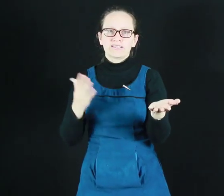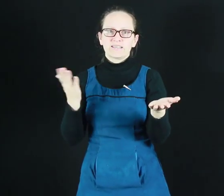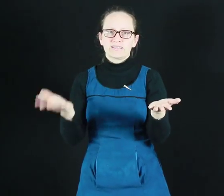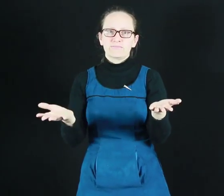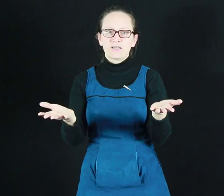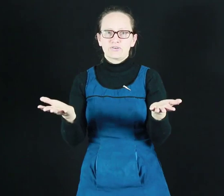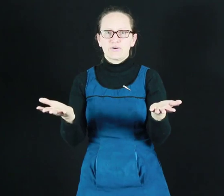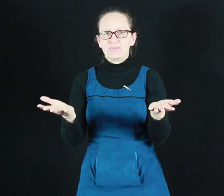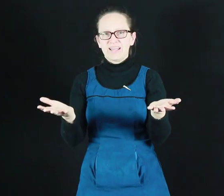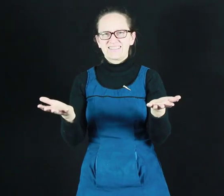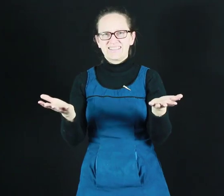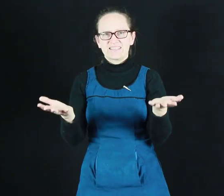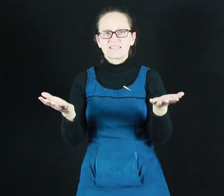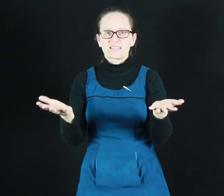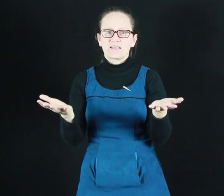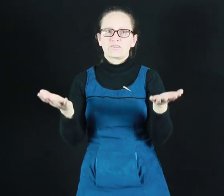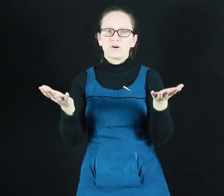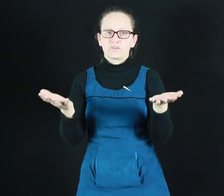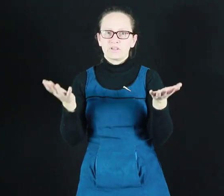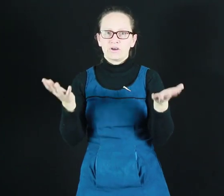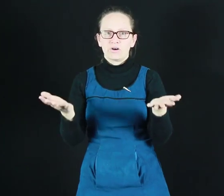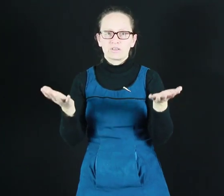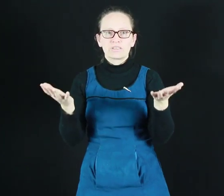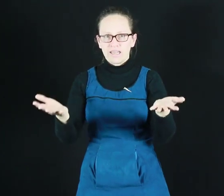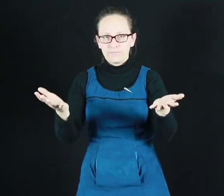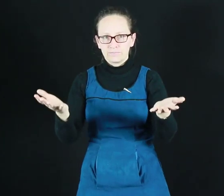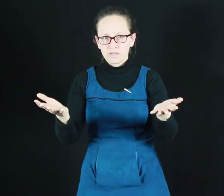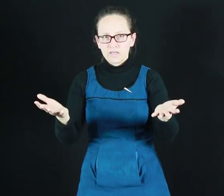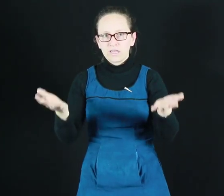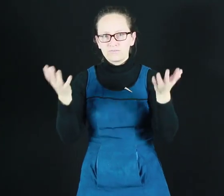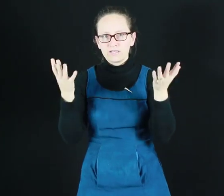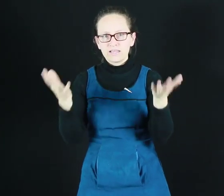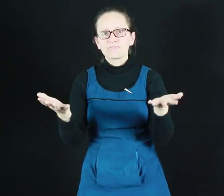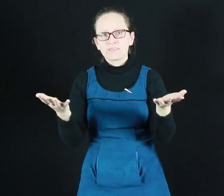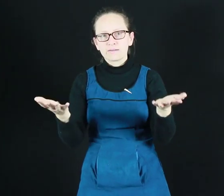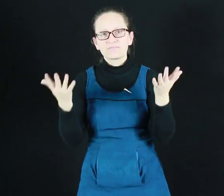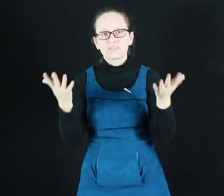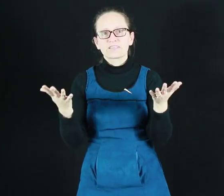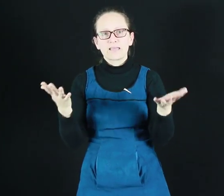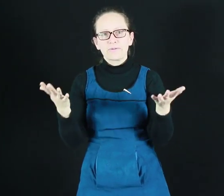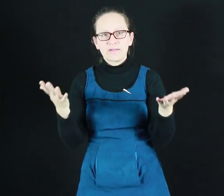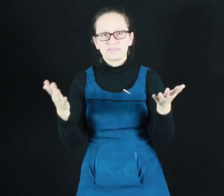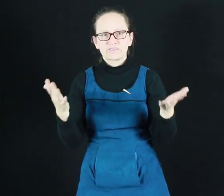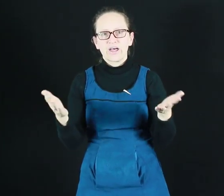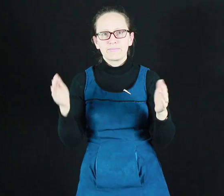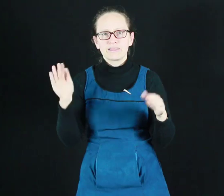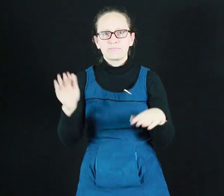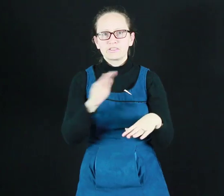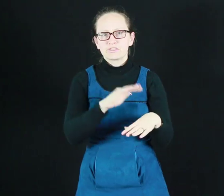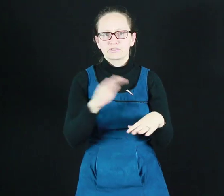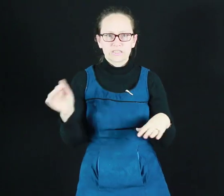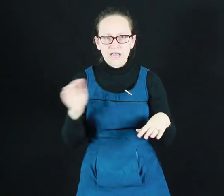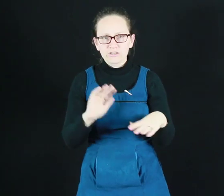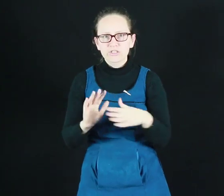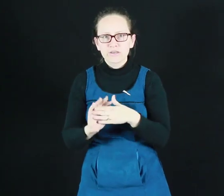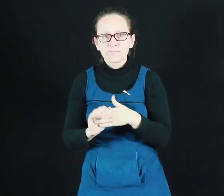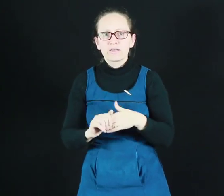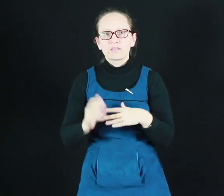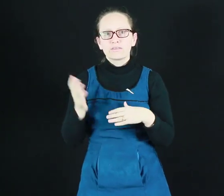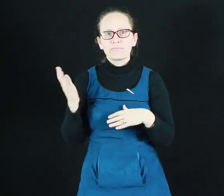and a metal object in the sun on a hot day. If you left them for the same amount of time and then went to touch them, the